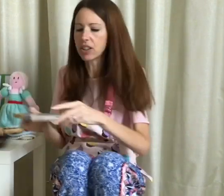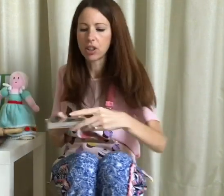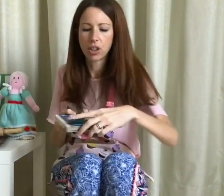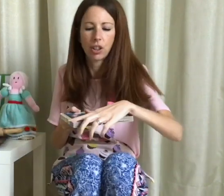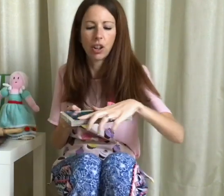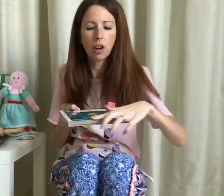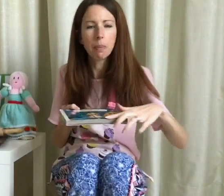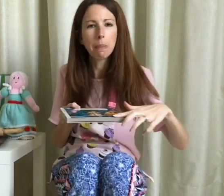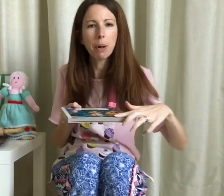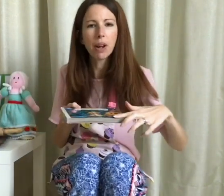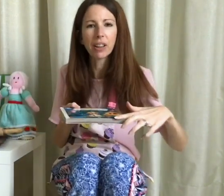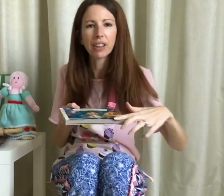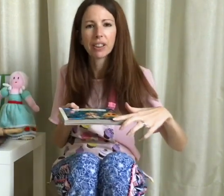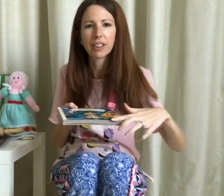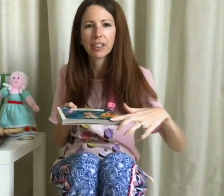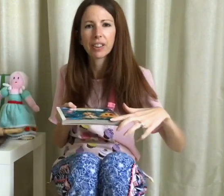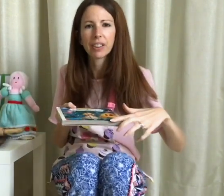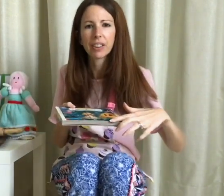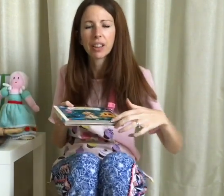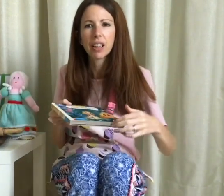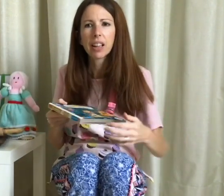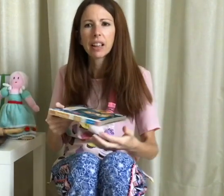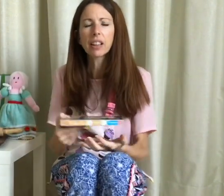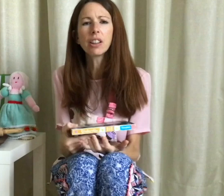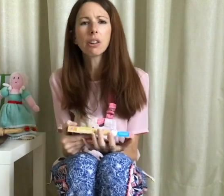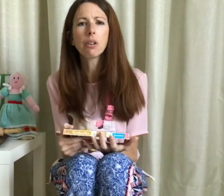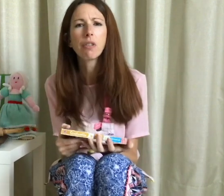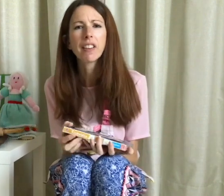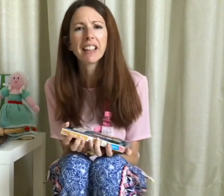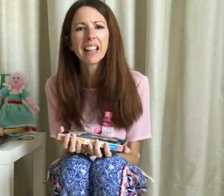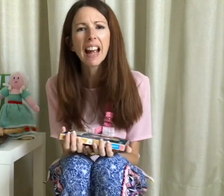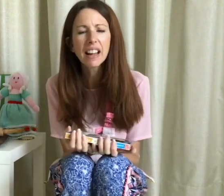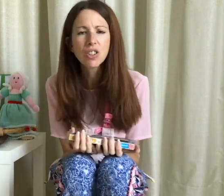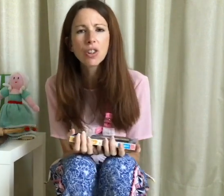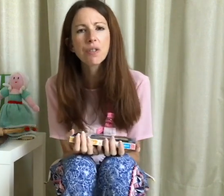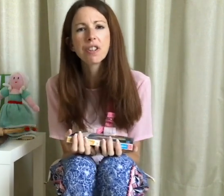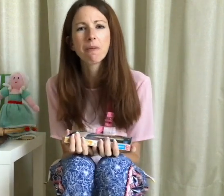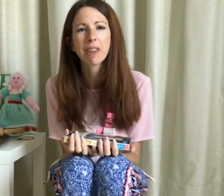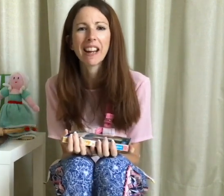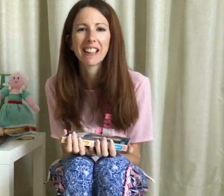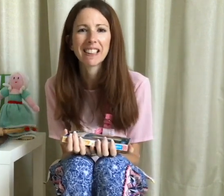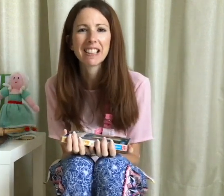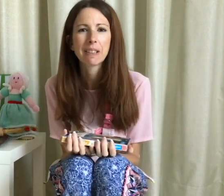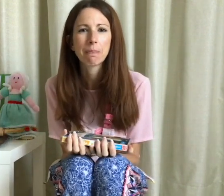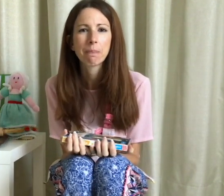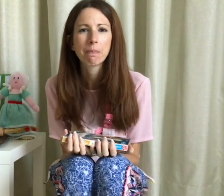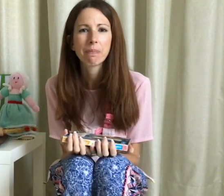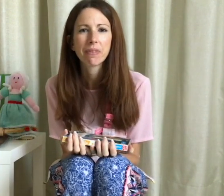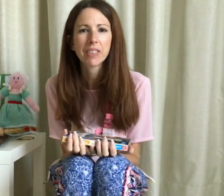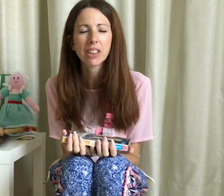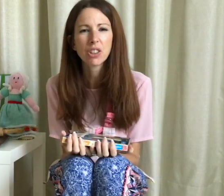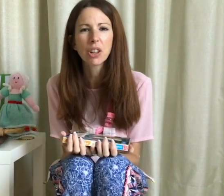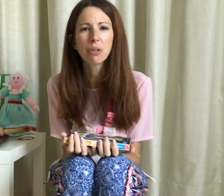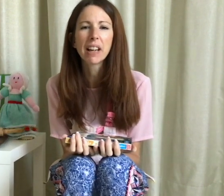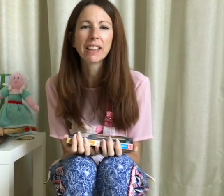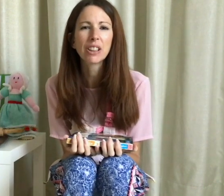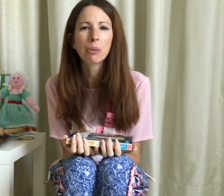edge of my book. Can you go and find the edge of some things? That's two really new